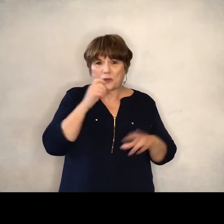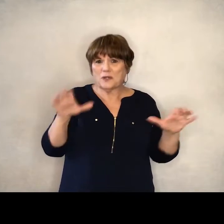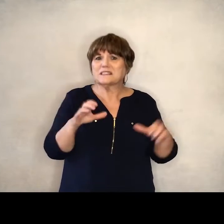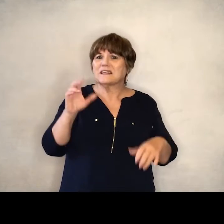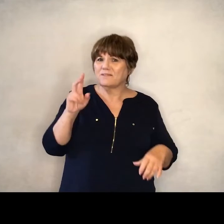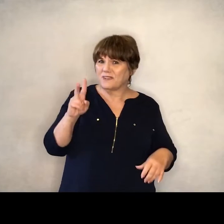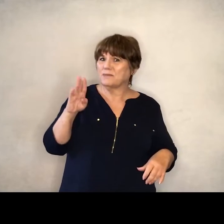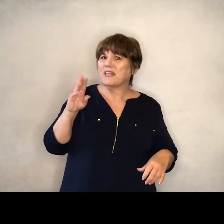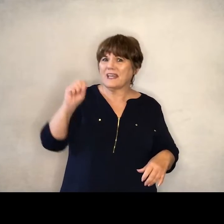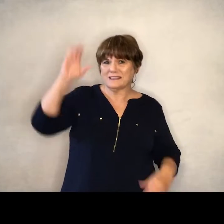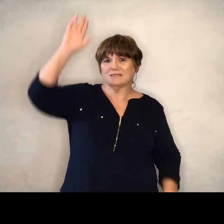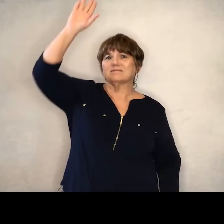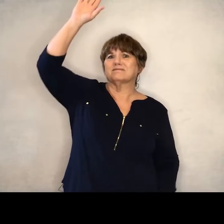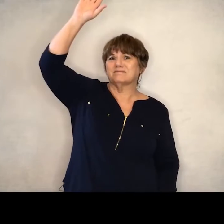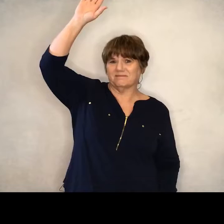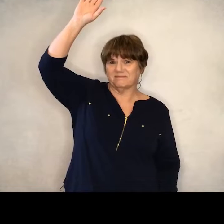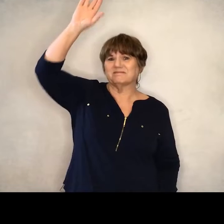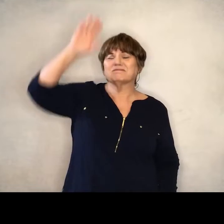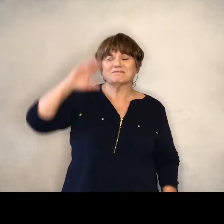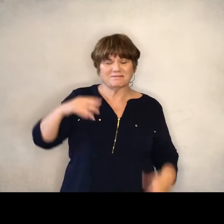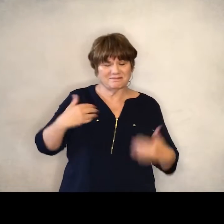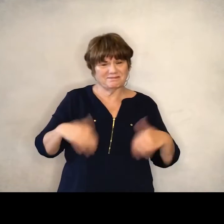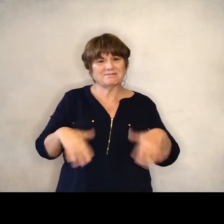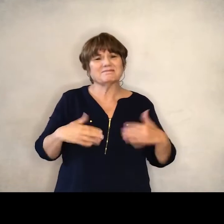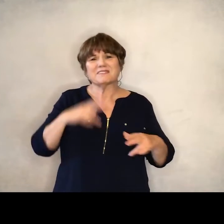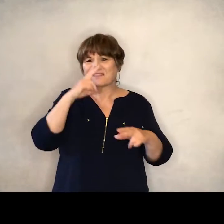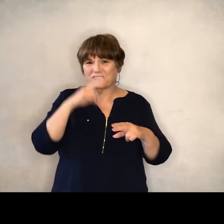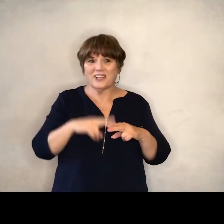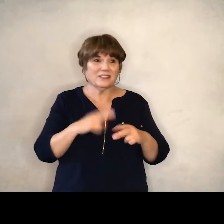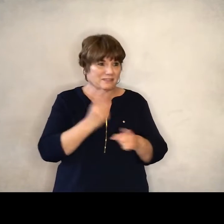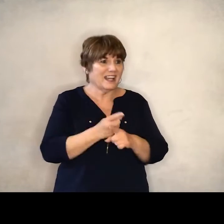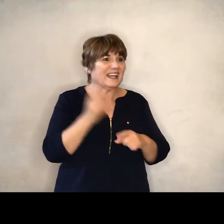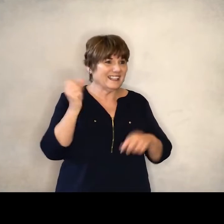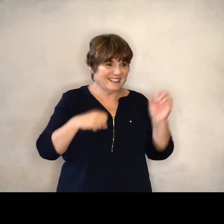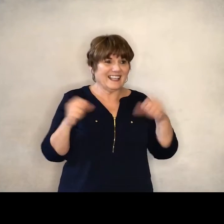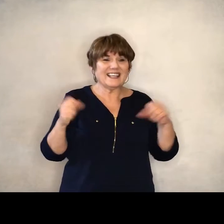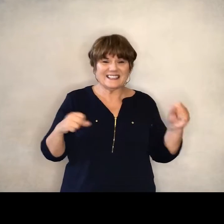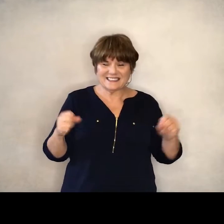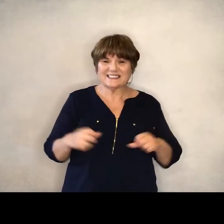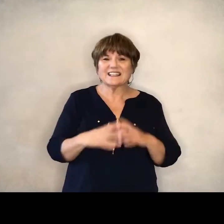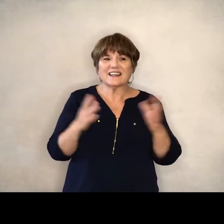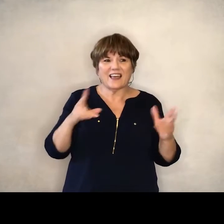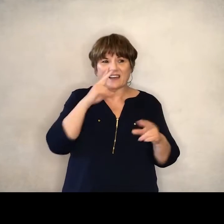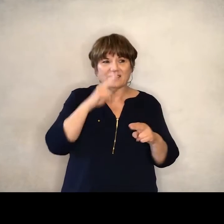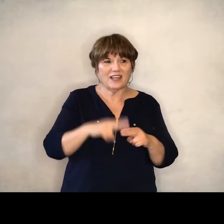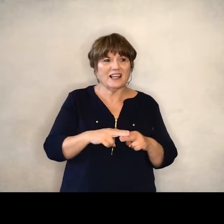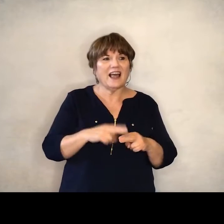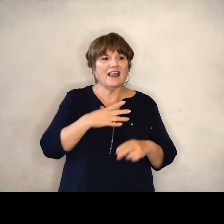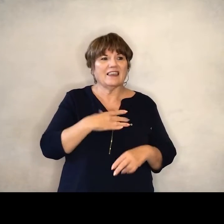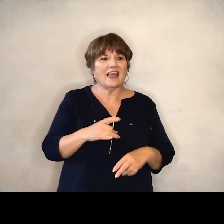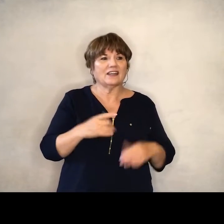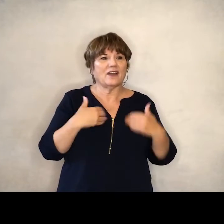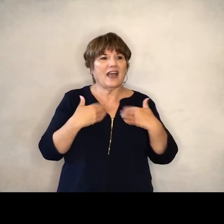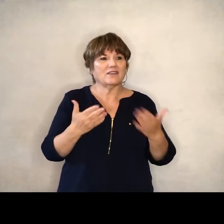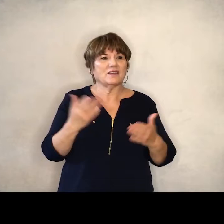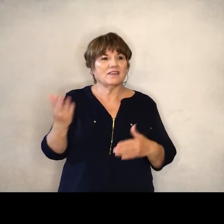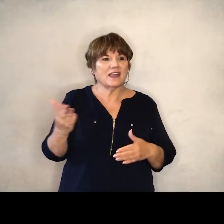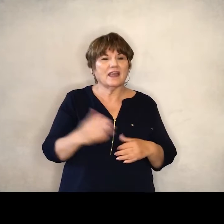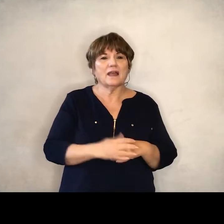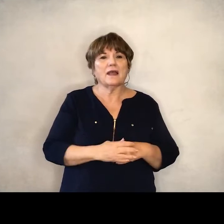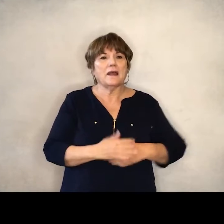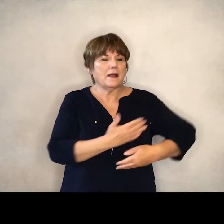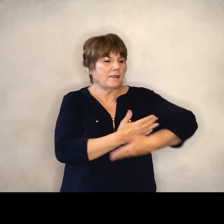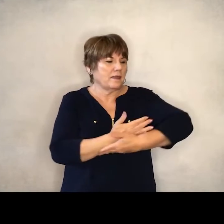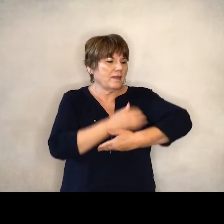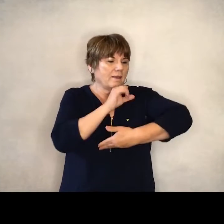before? It is so much fun, right, guys? Yeah, so we'd love to have you with us. The baby bottle campaign, I don't have